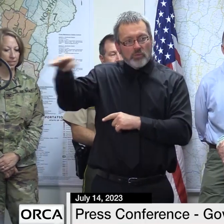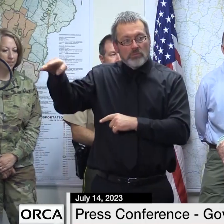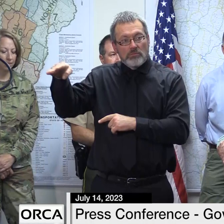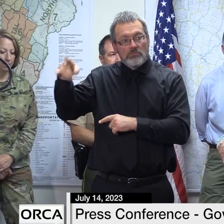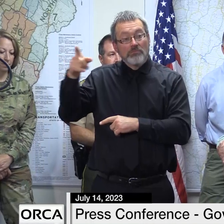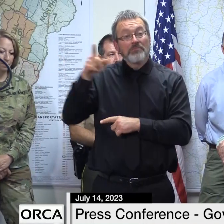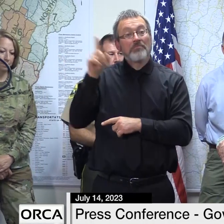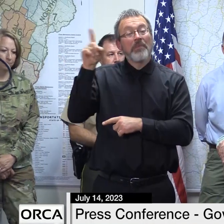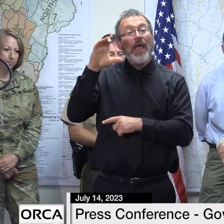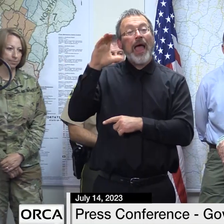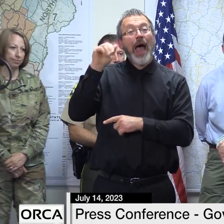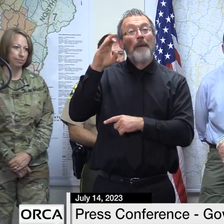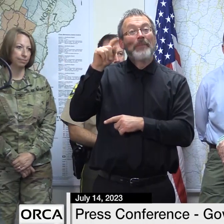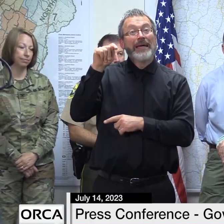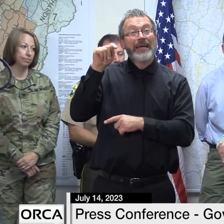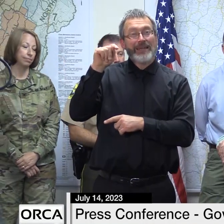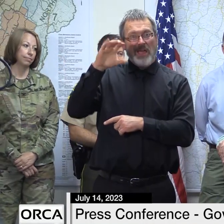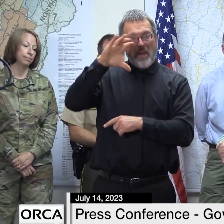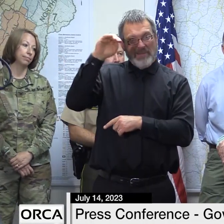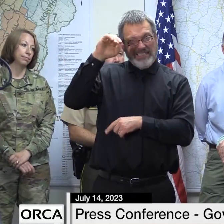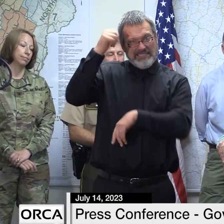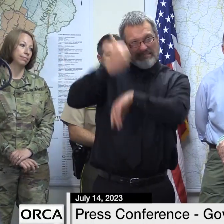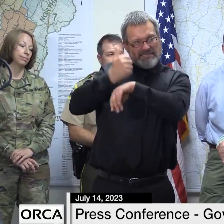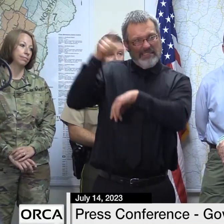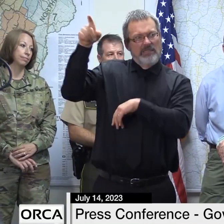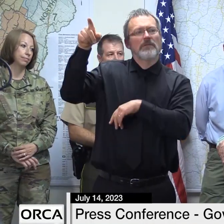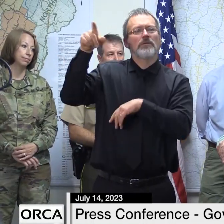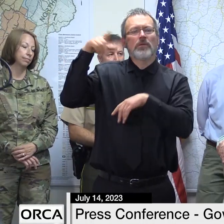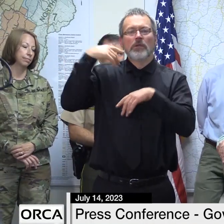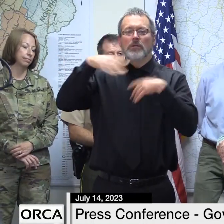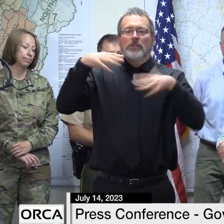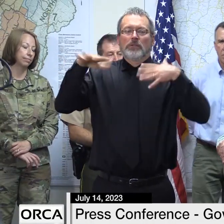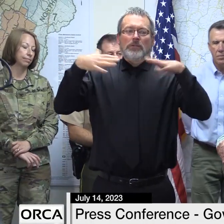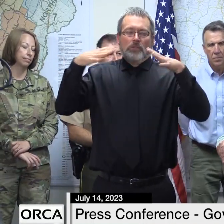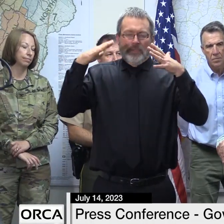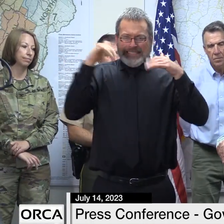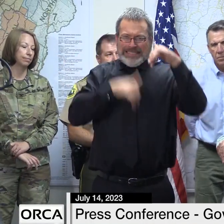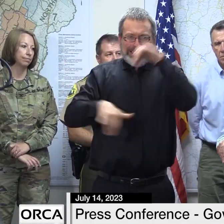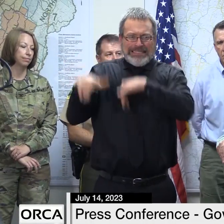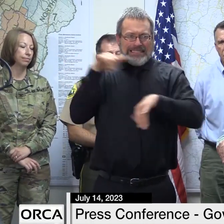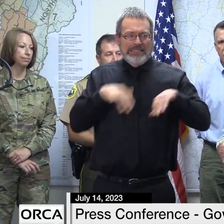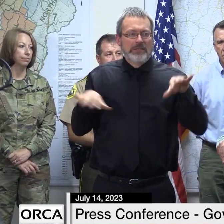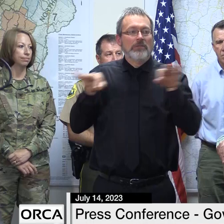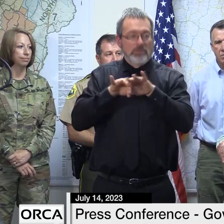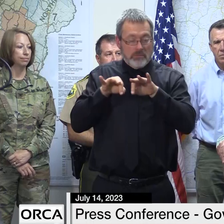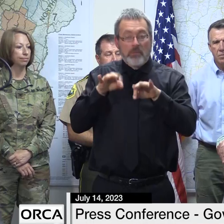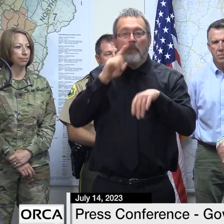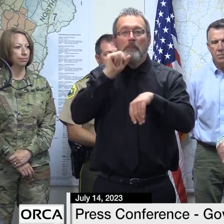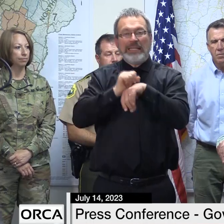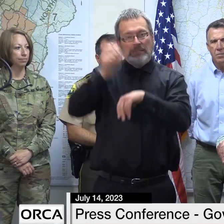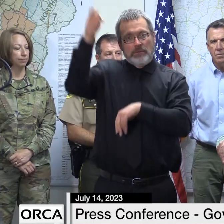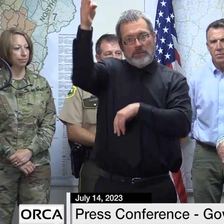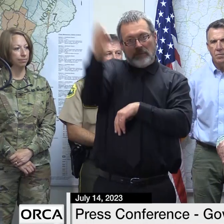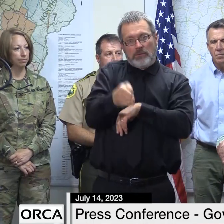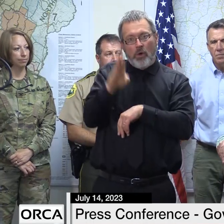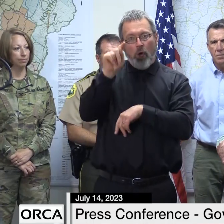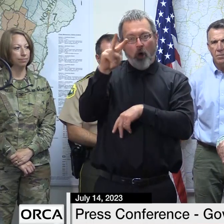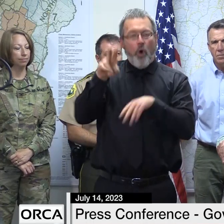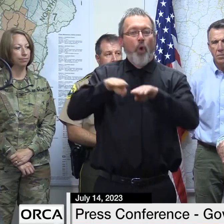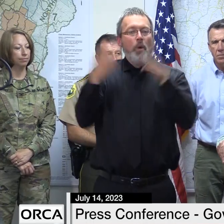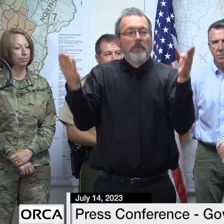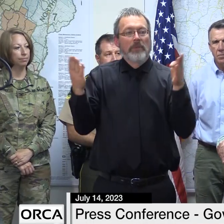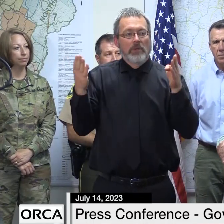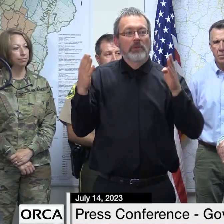that milk there was very, very important. Route 2 is open again, so that milk is making its way to the creamery